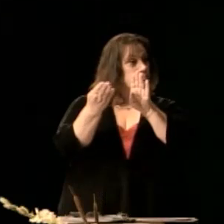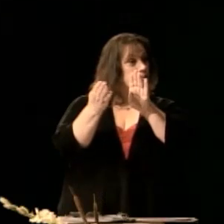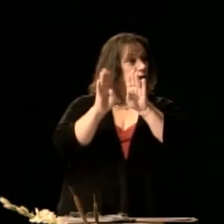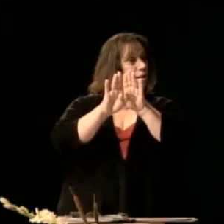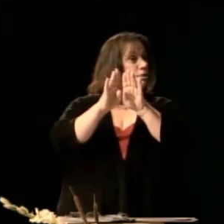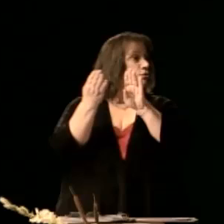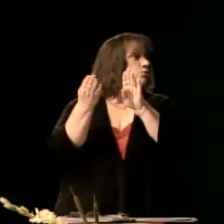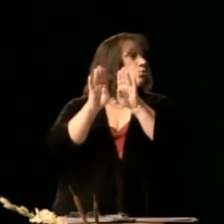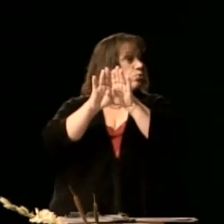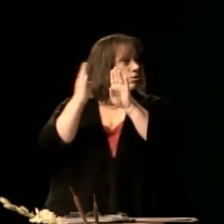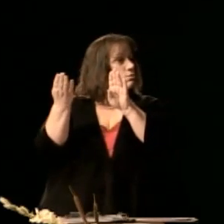Cabinet or doors.